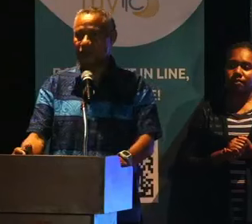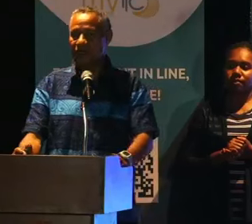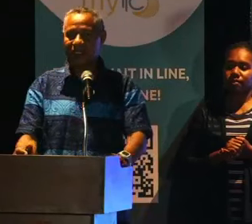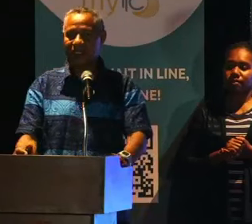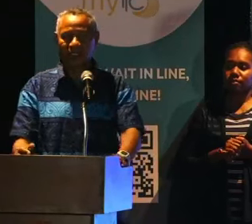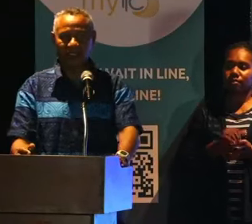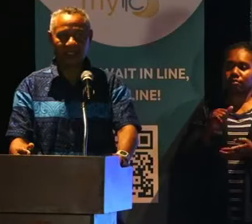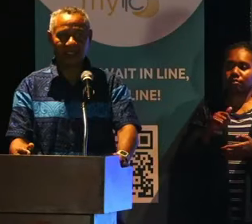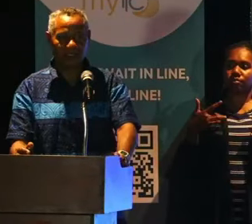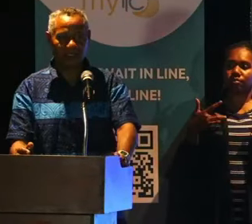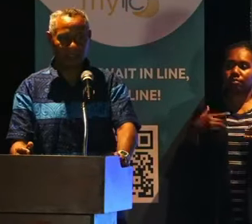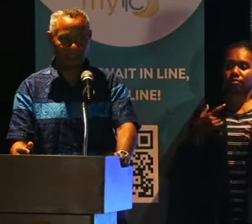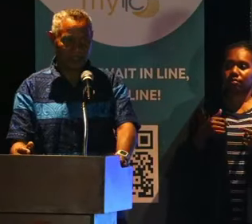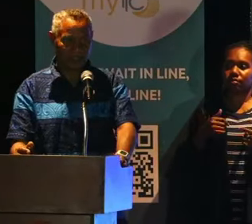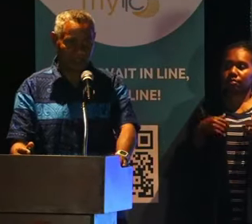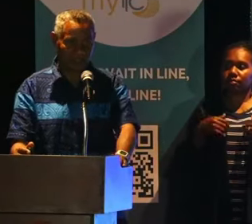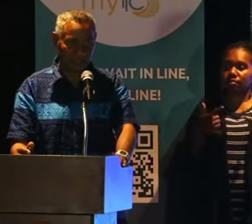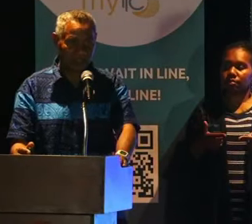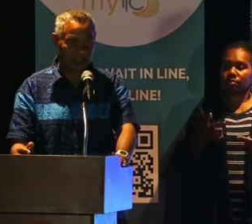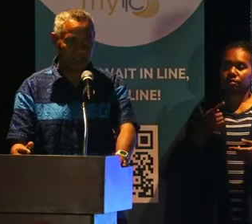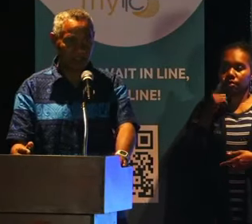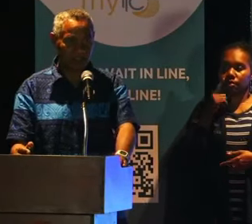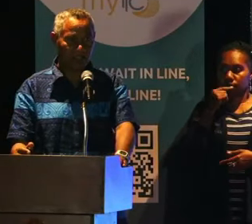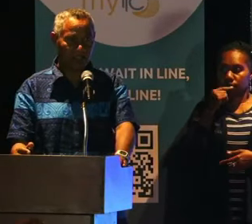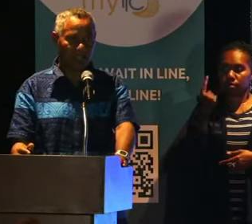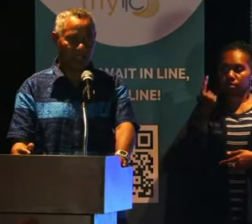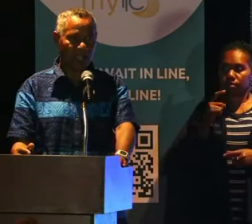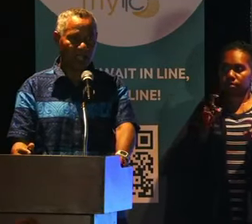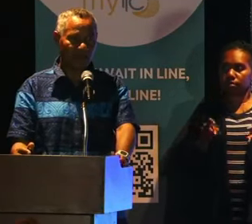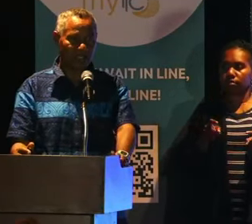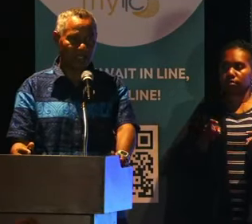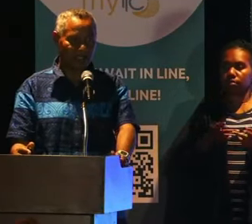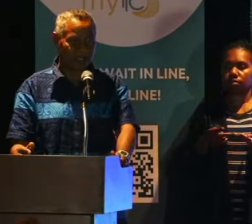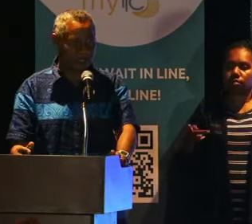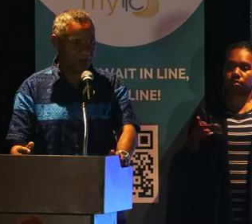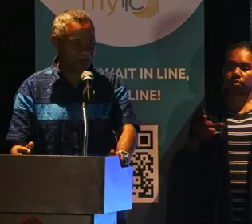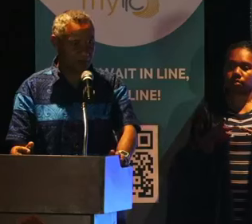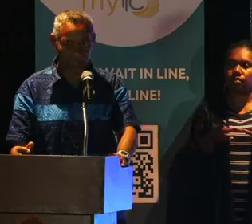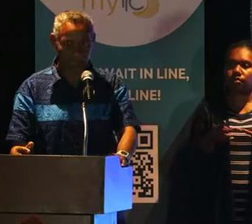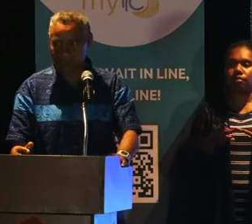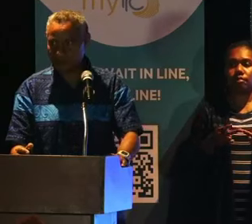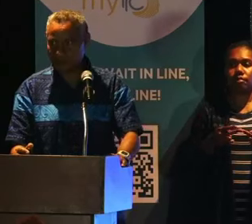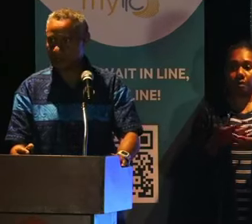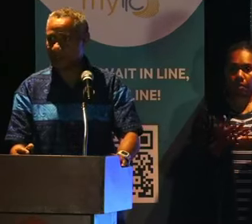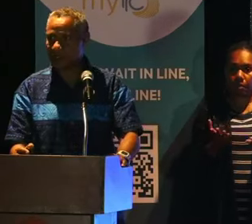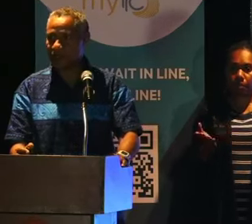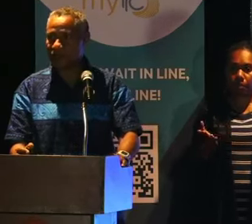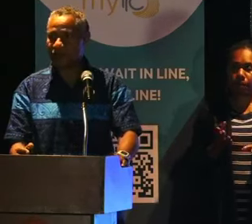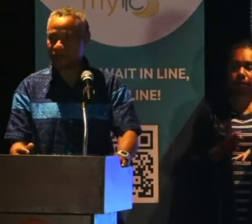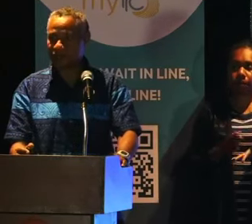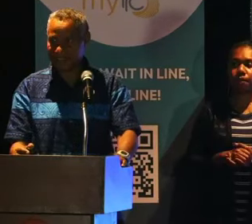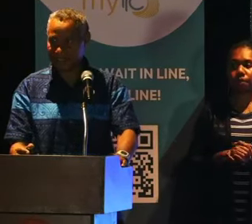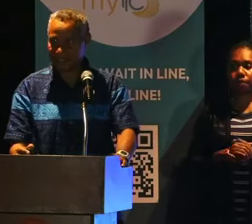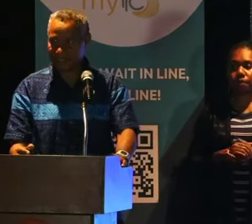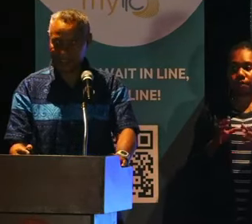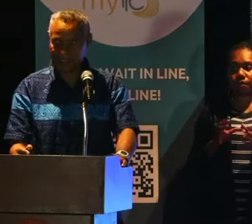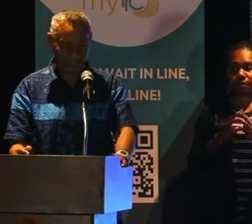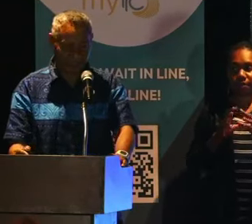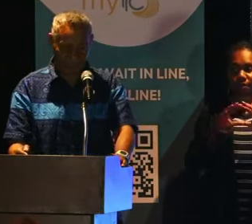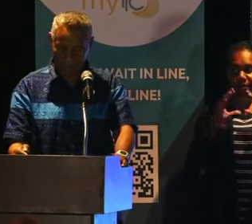who normally stays in the village, how they can mobilize themselves into a group to